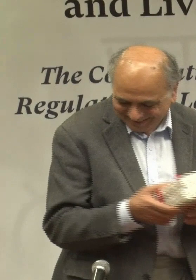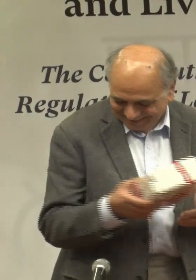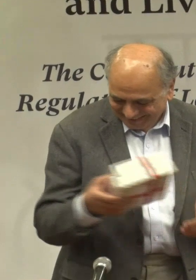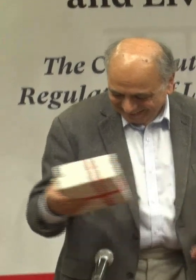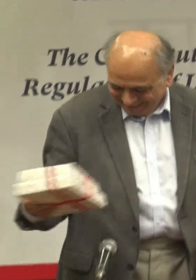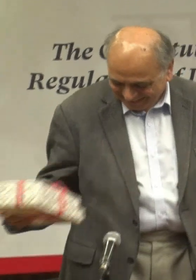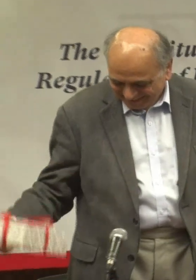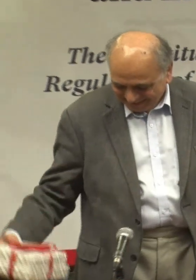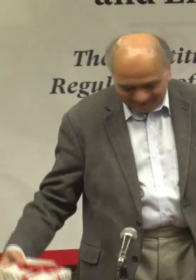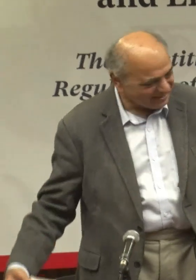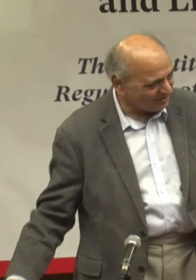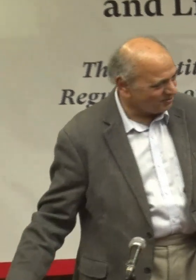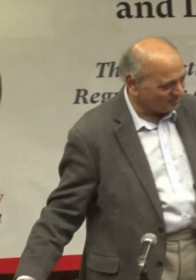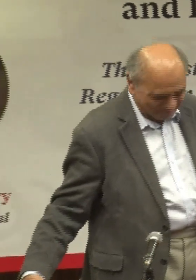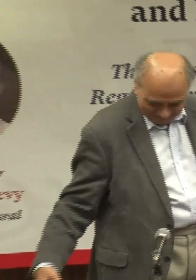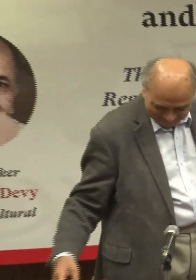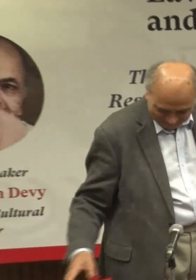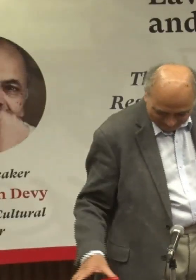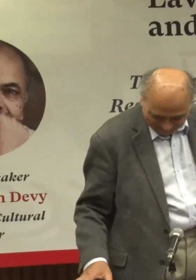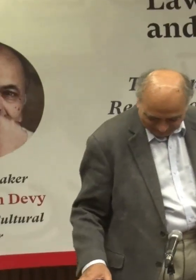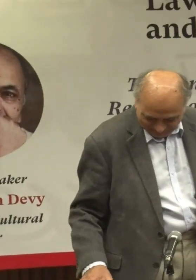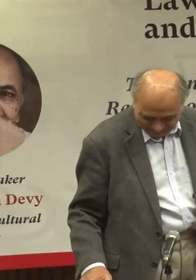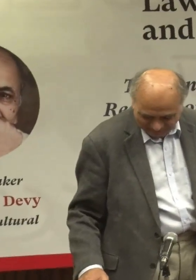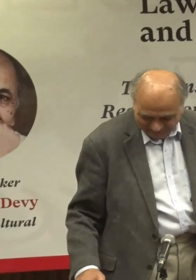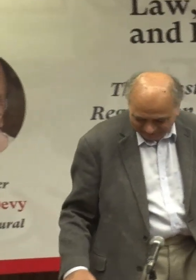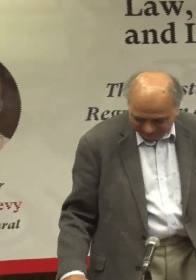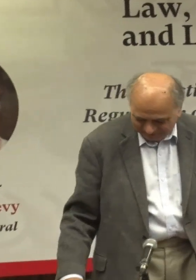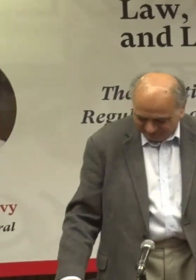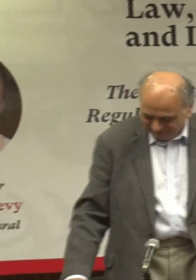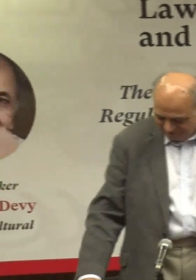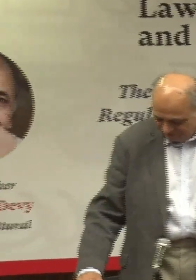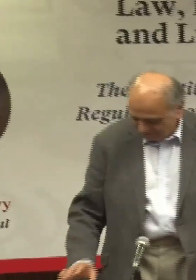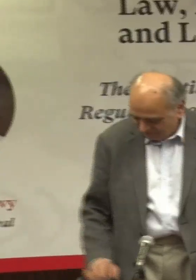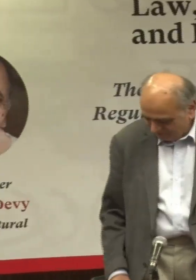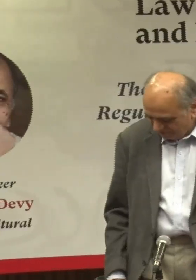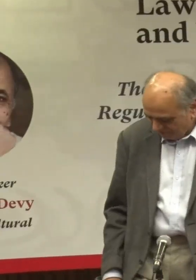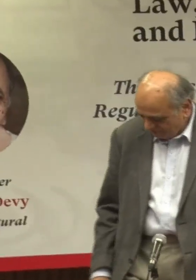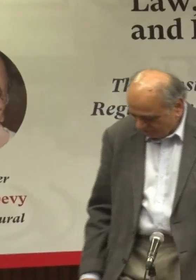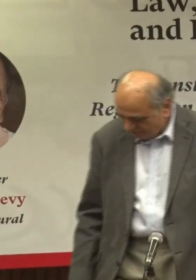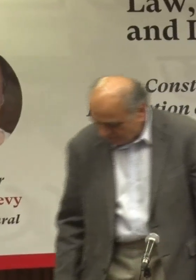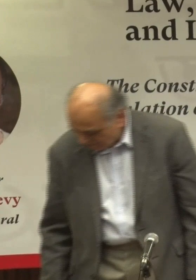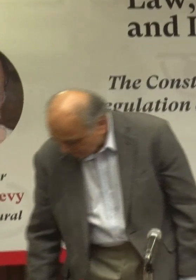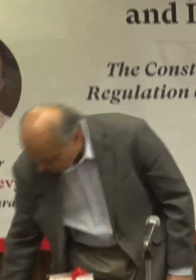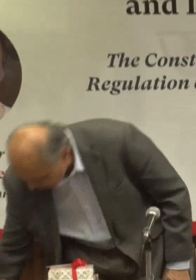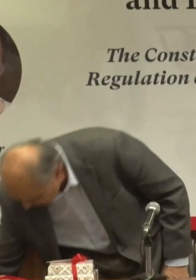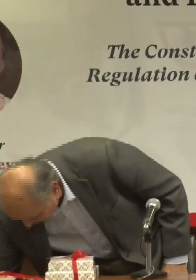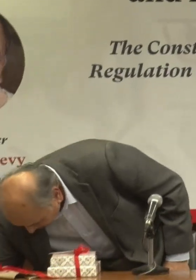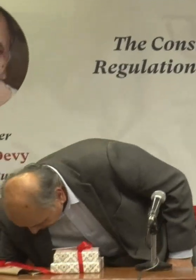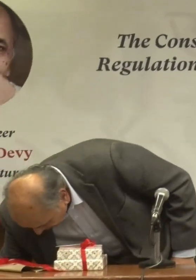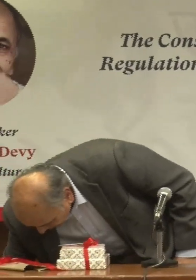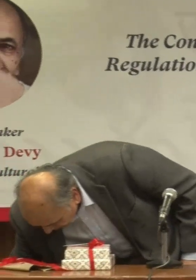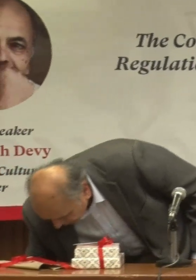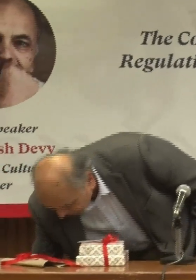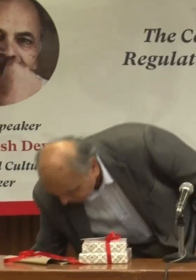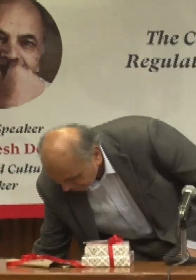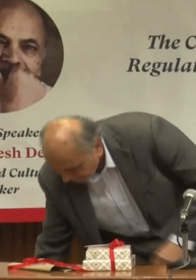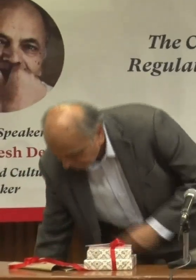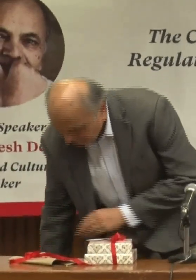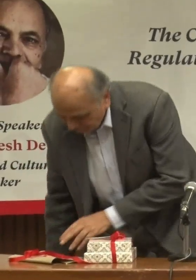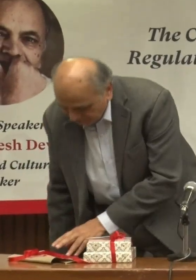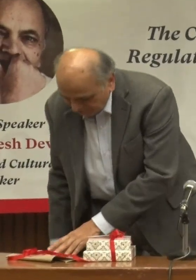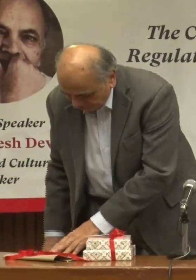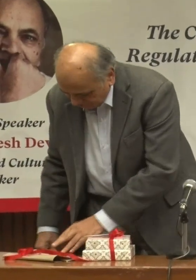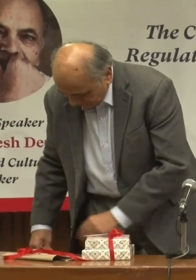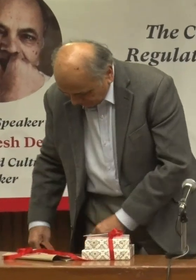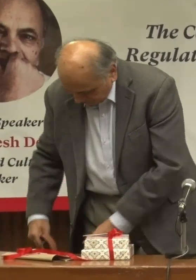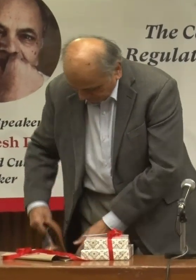And thank you very much for coming. Do feel free to pick up a copy of the briefing book, which is lying right outside. There's a free copy that's